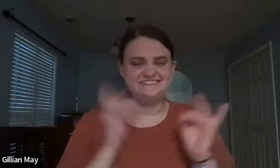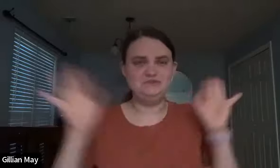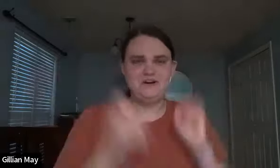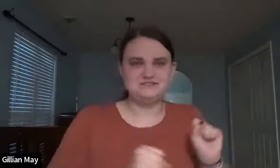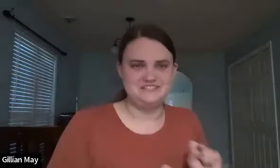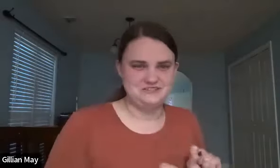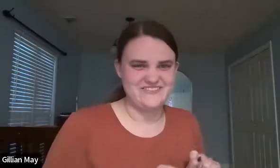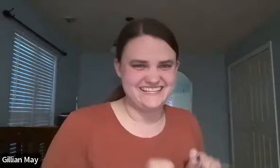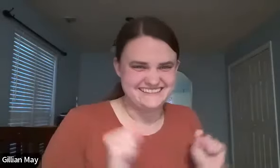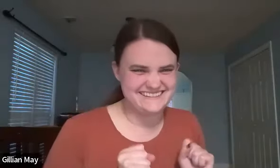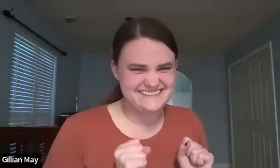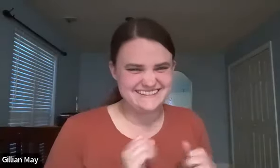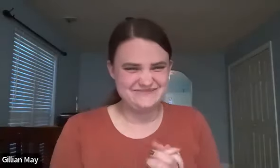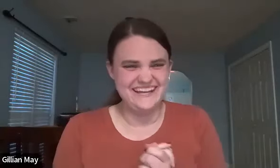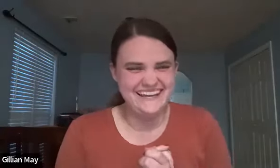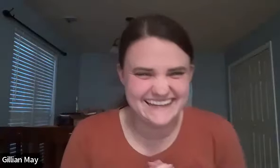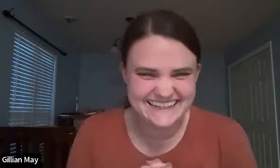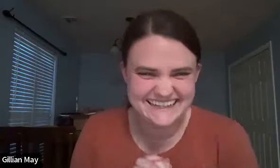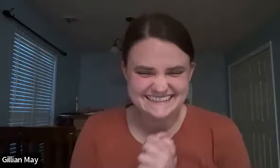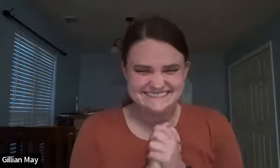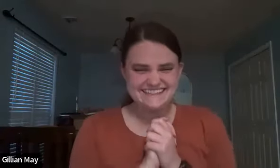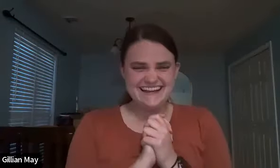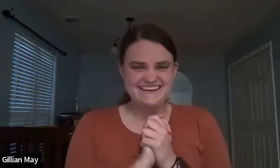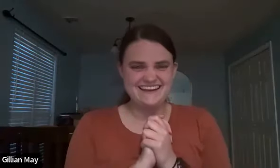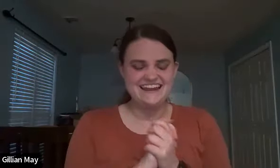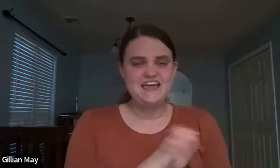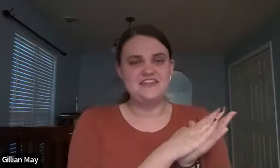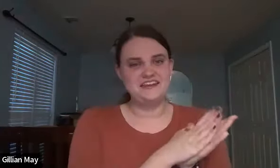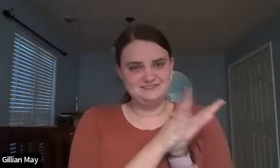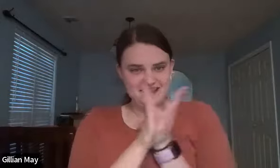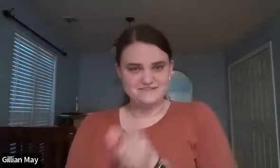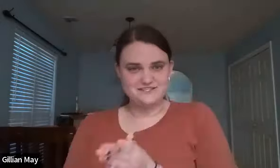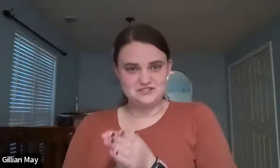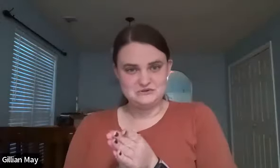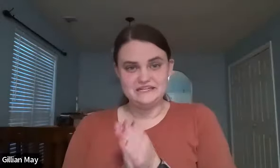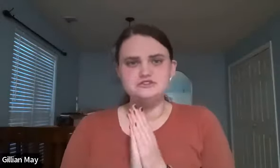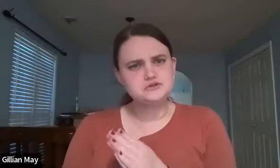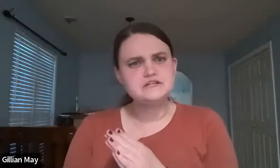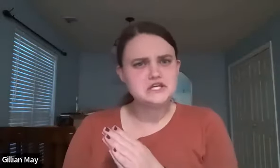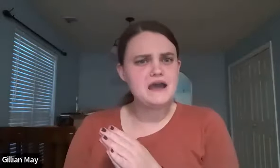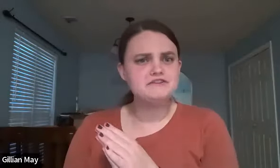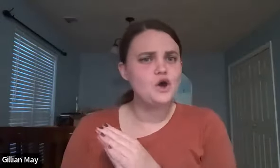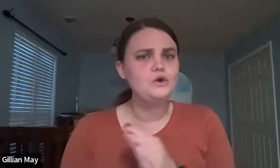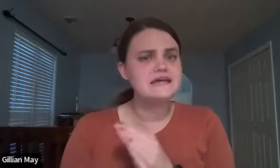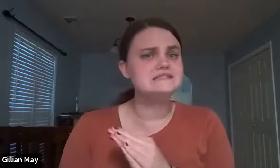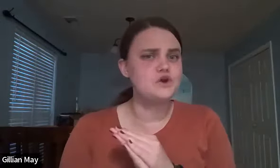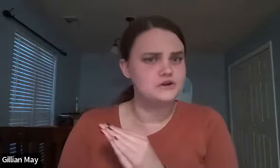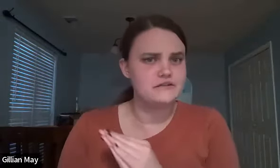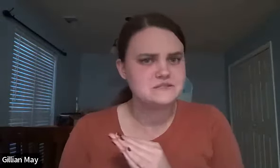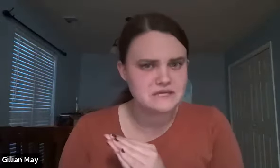Oh, you also did yours fast. Awesome. All right. The next one we have is Julie. Now, Julie, you have a total head start on all these